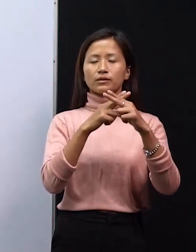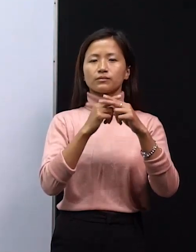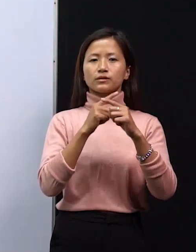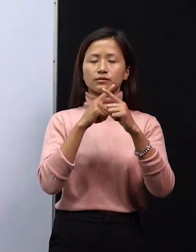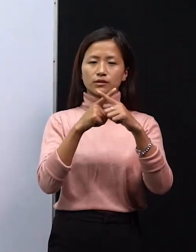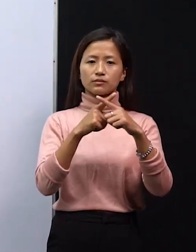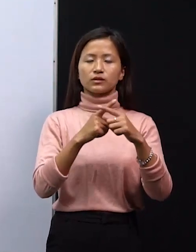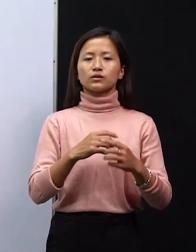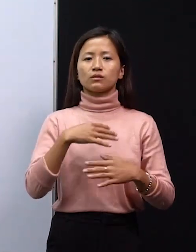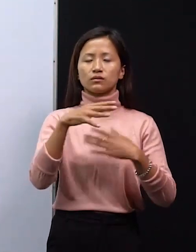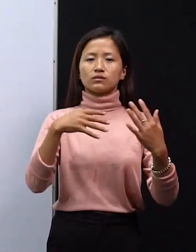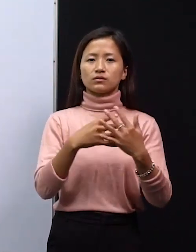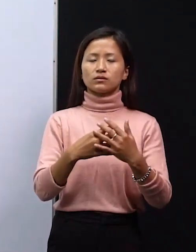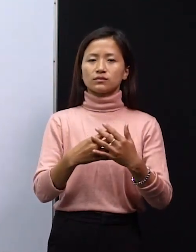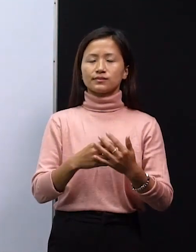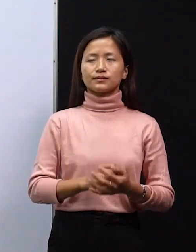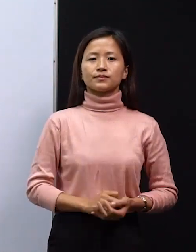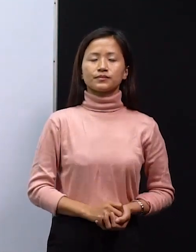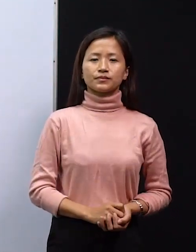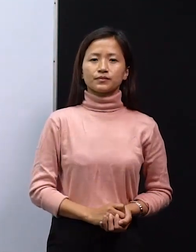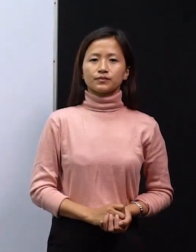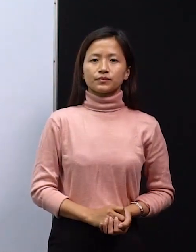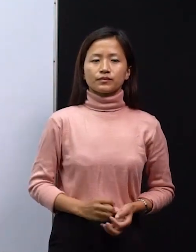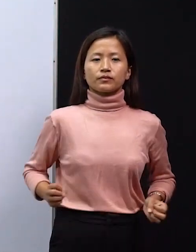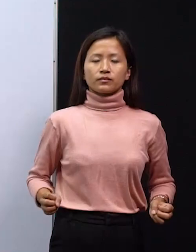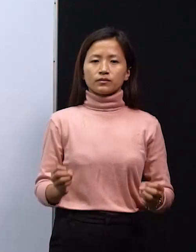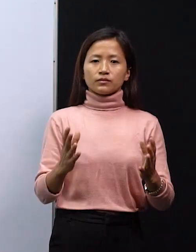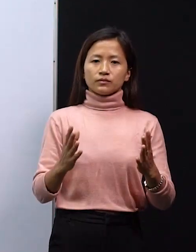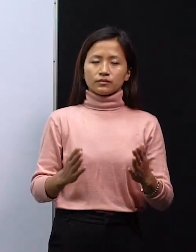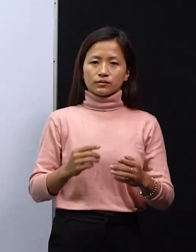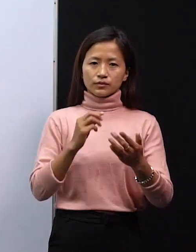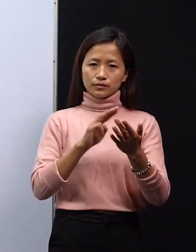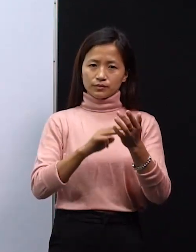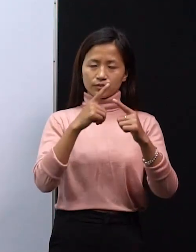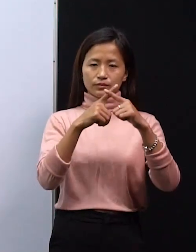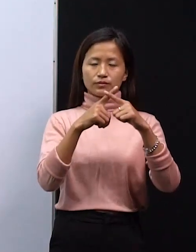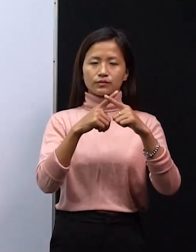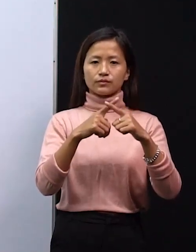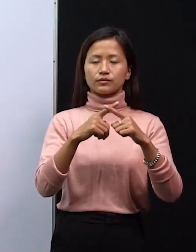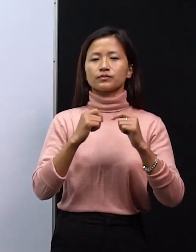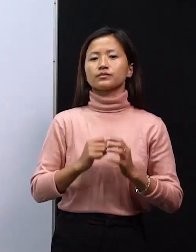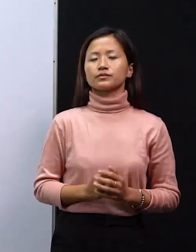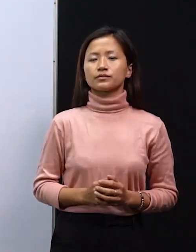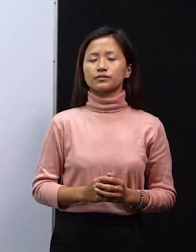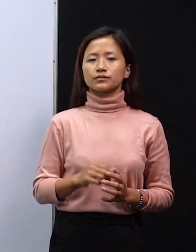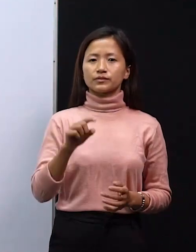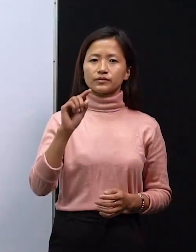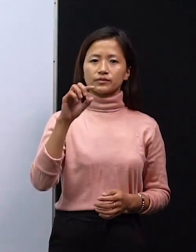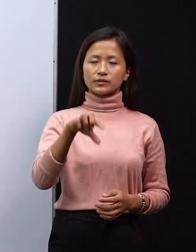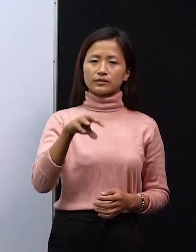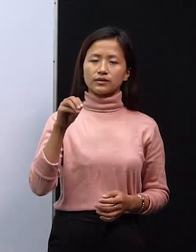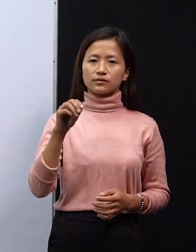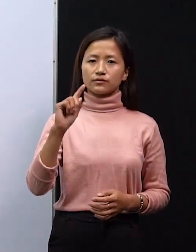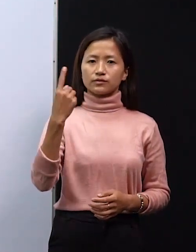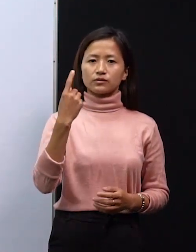outside and we will start multiplying these two binomials instead. Now take the first term,